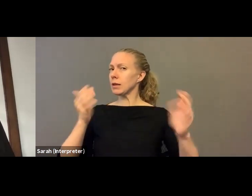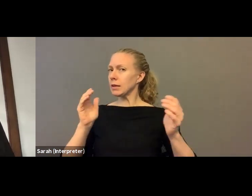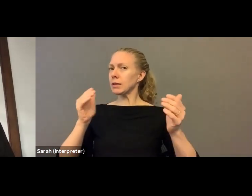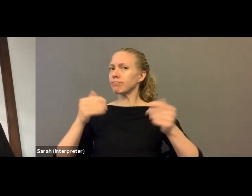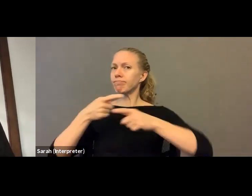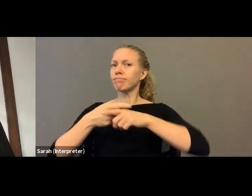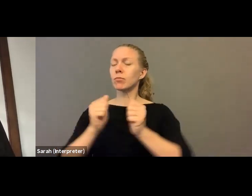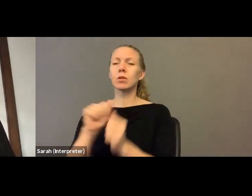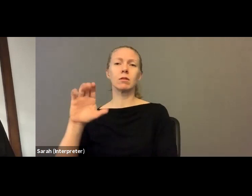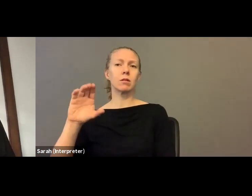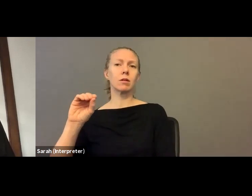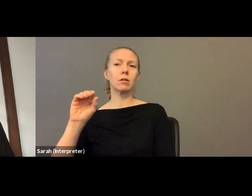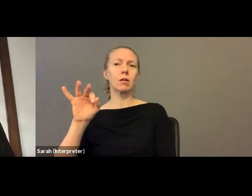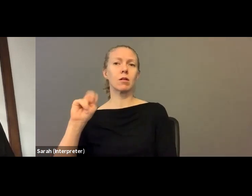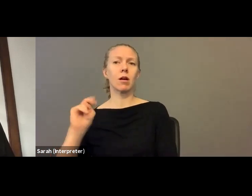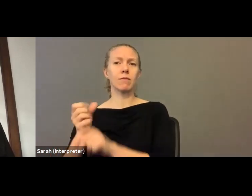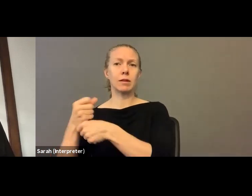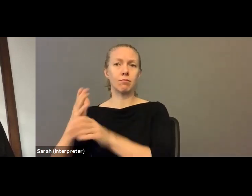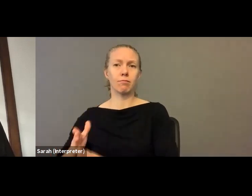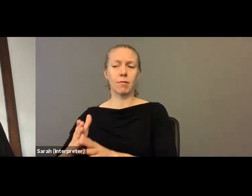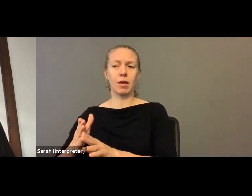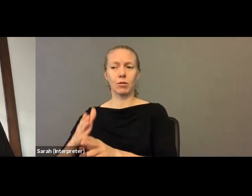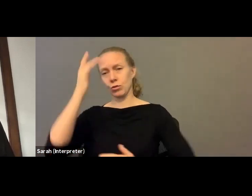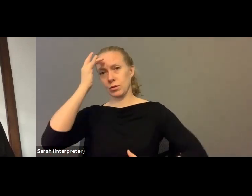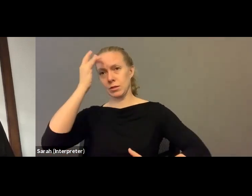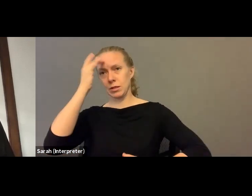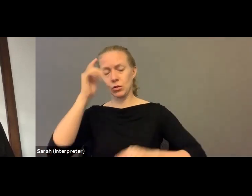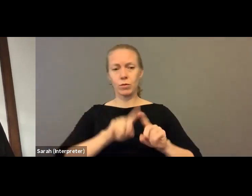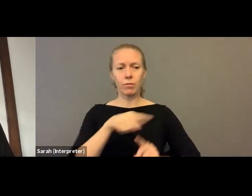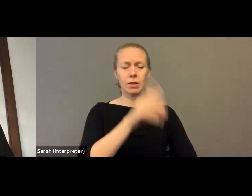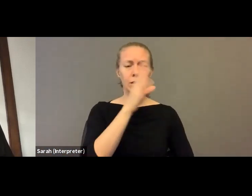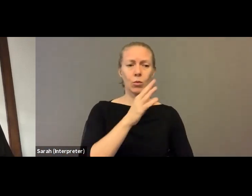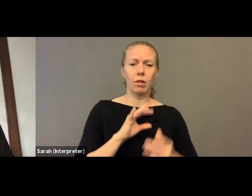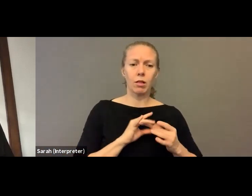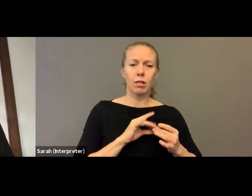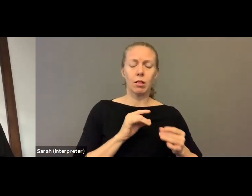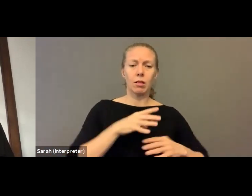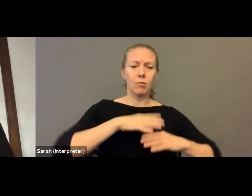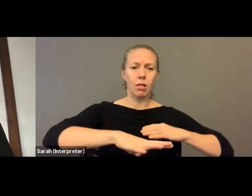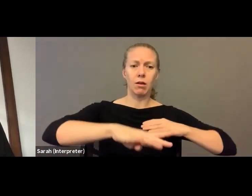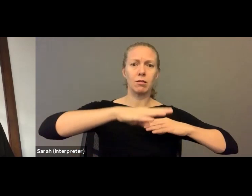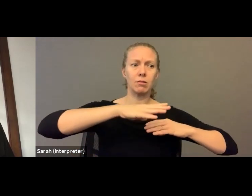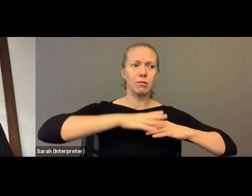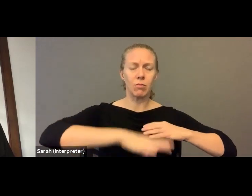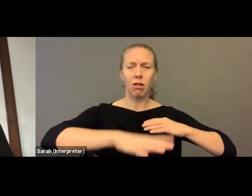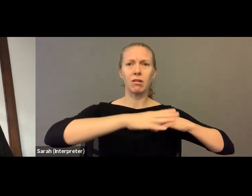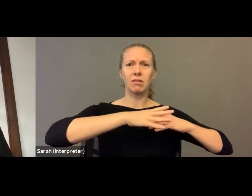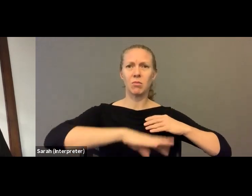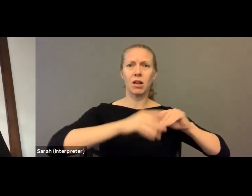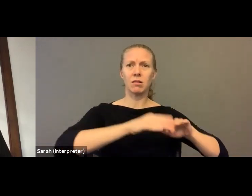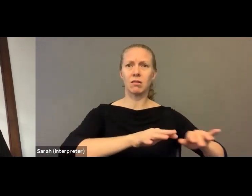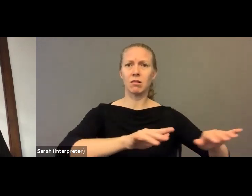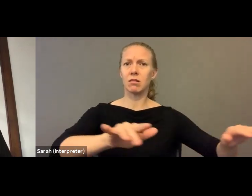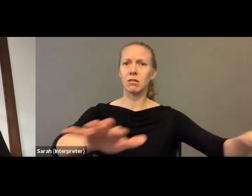syndrome, intermittently repeat blood, blood, blood. There is so much blood on the walk. Symptoms